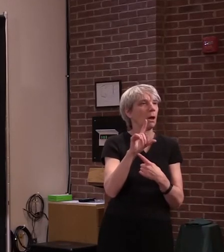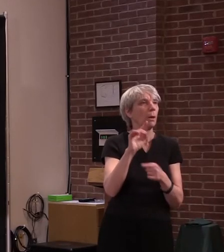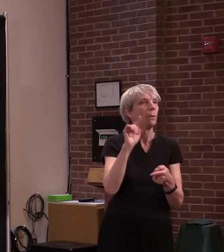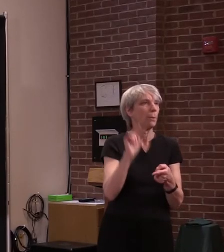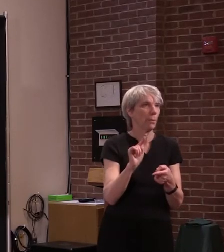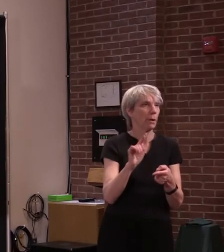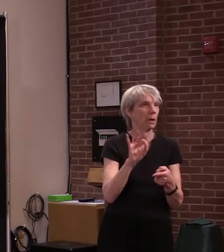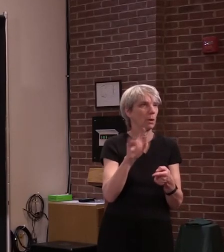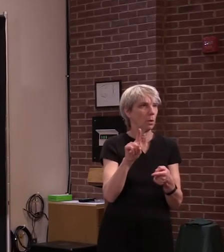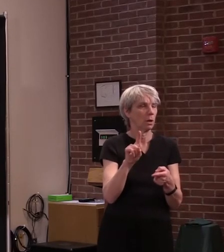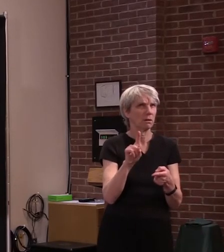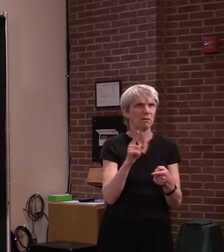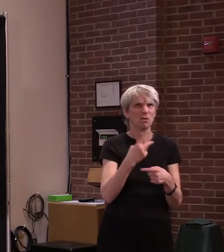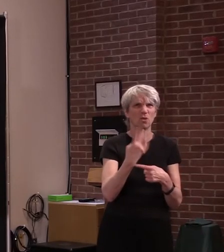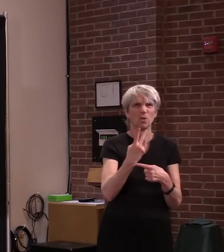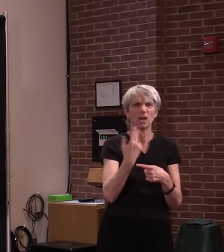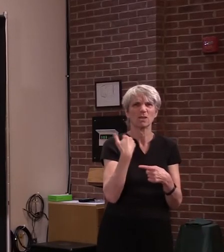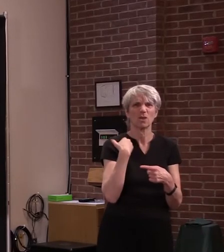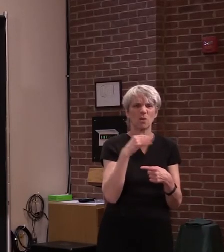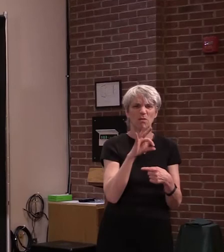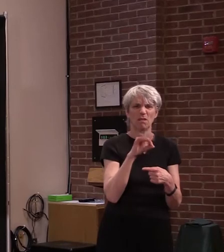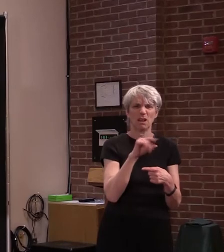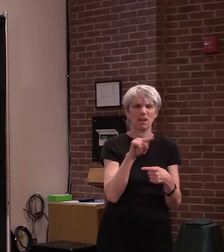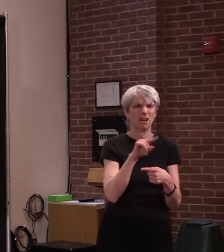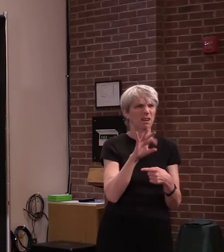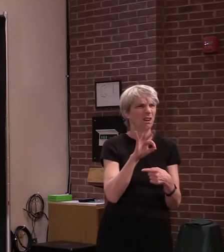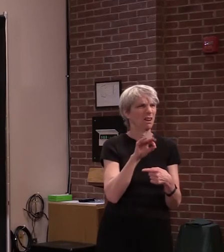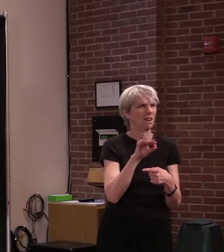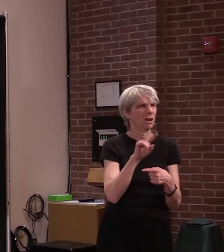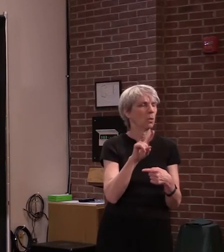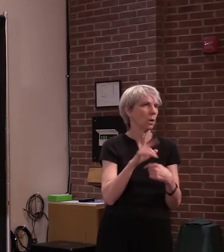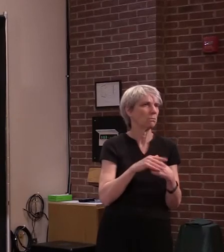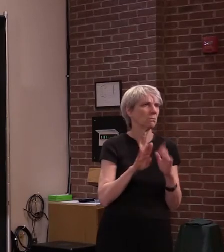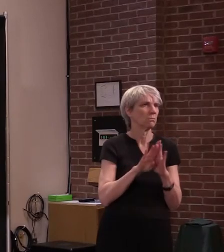I think the day before the 101, it was in the low 90s as well.